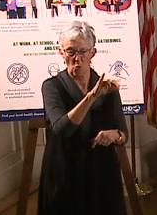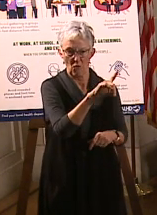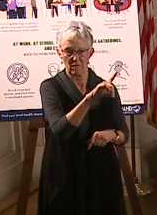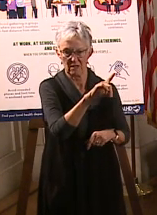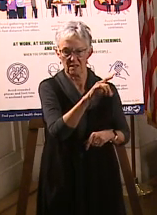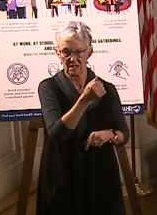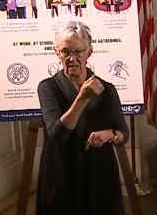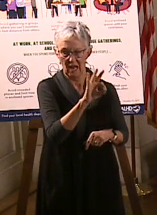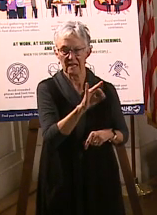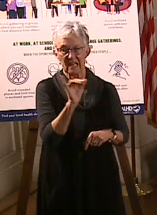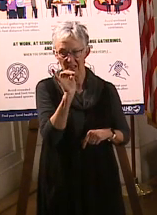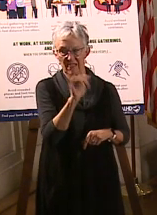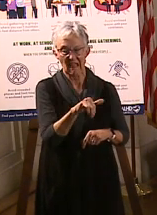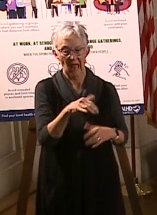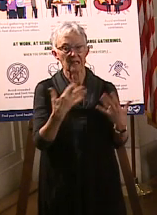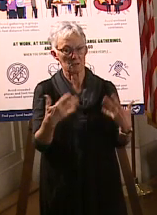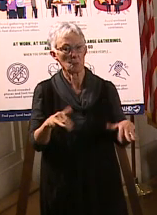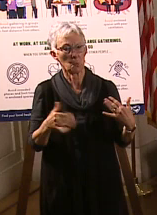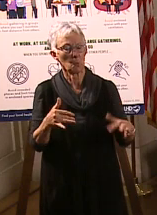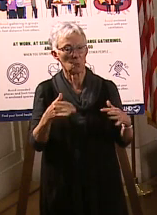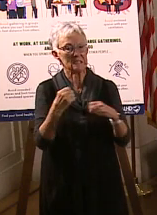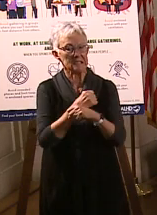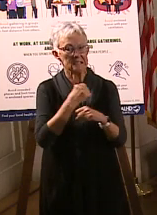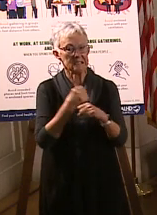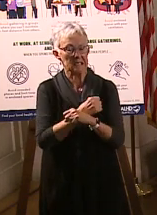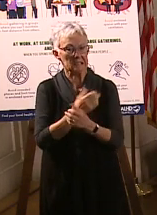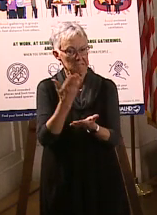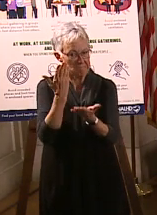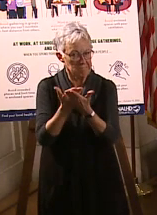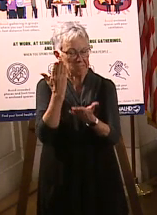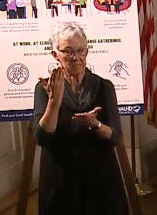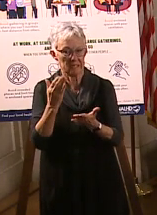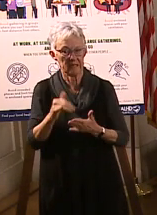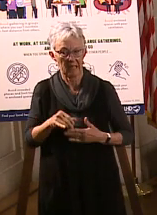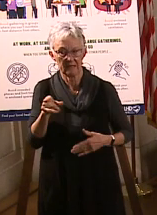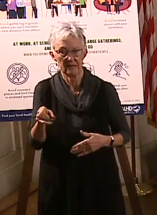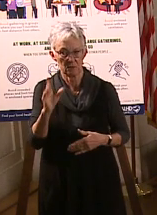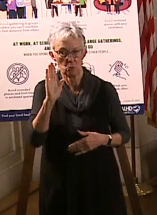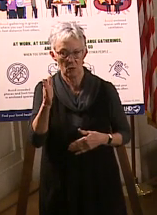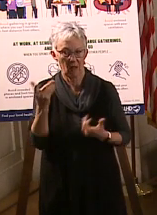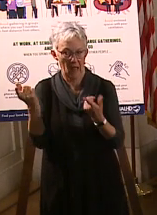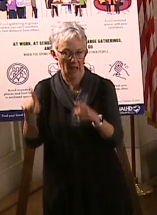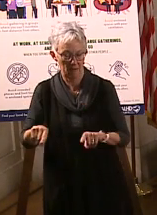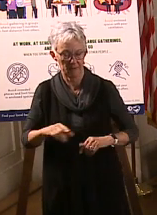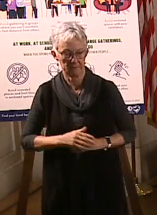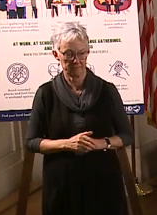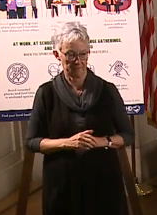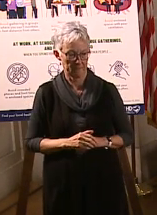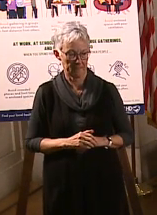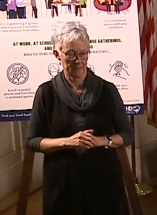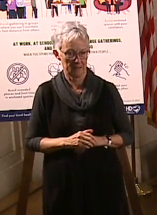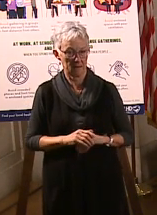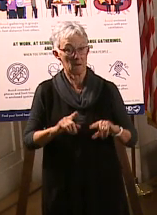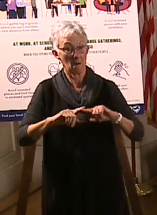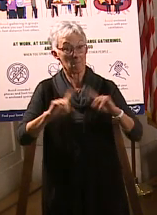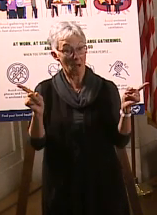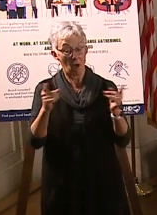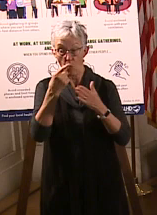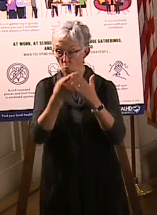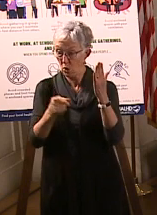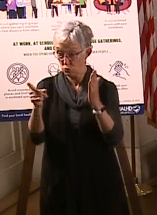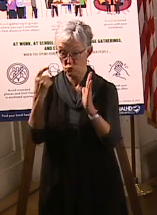statistically significant. But what was statistically significant was the transmission rate.